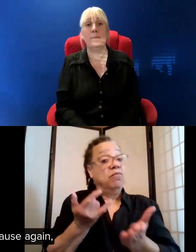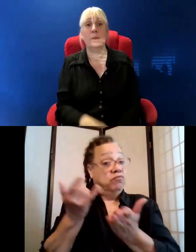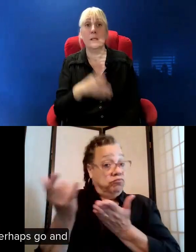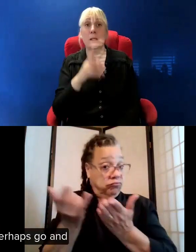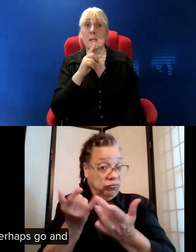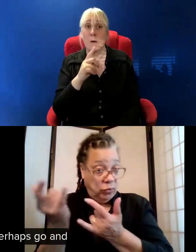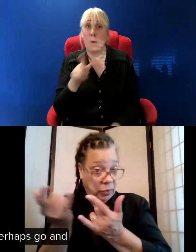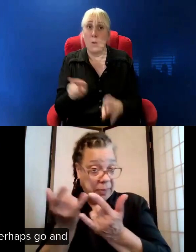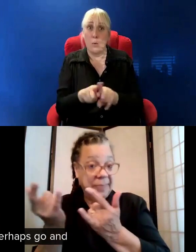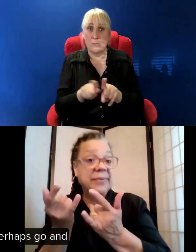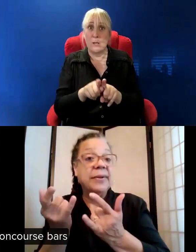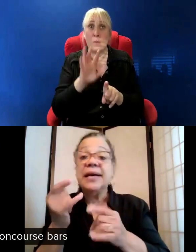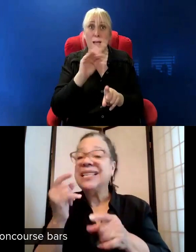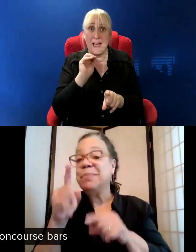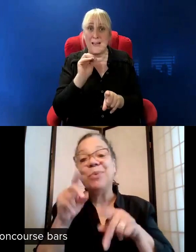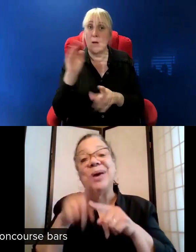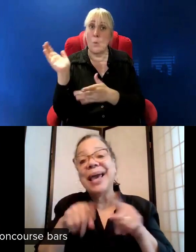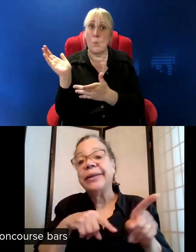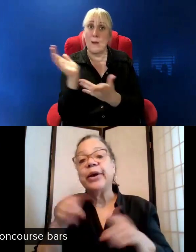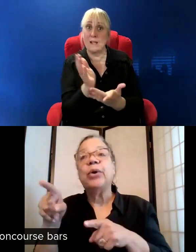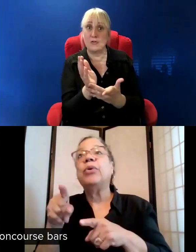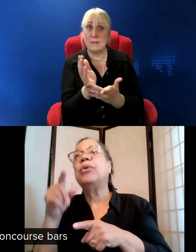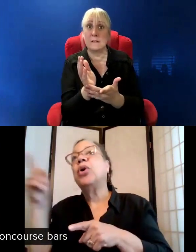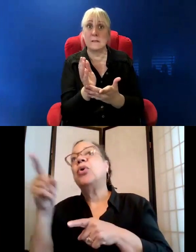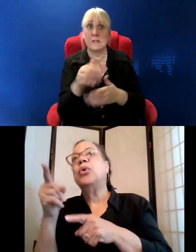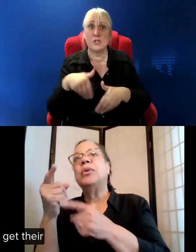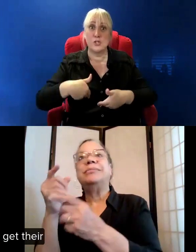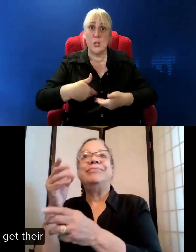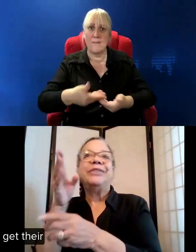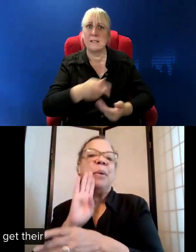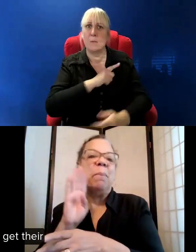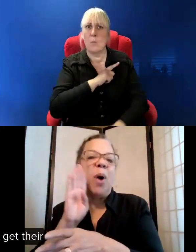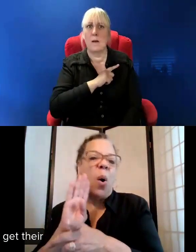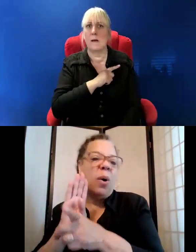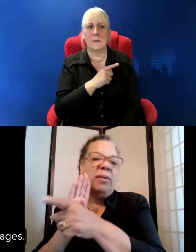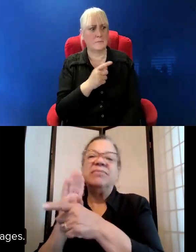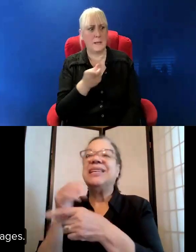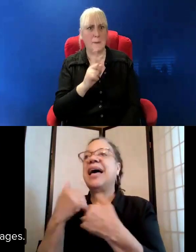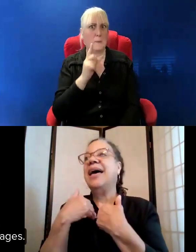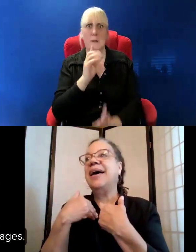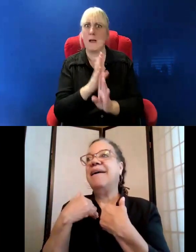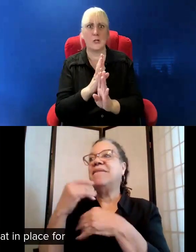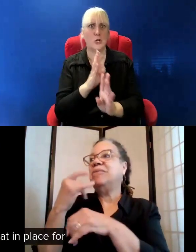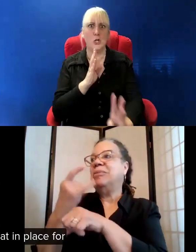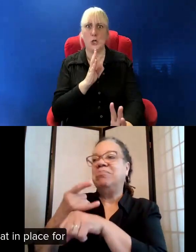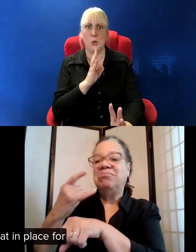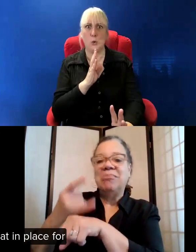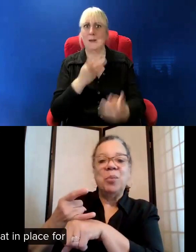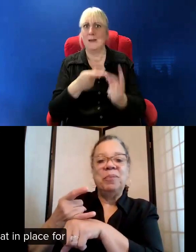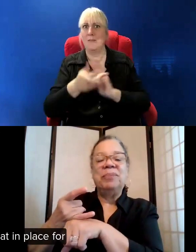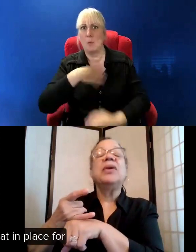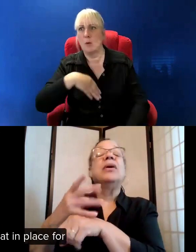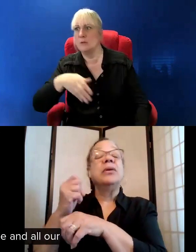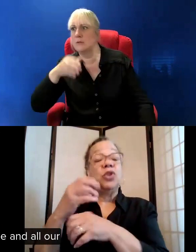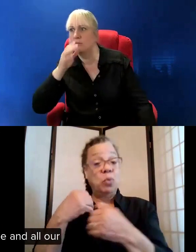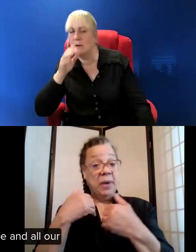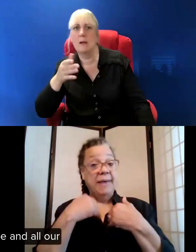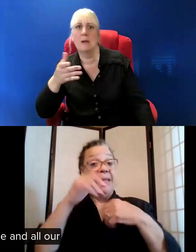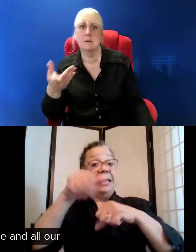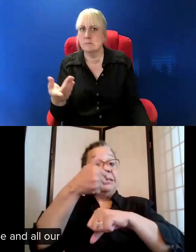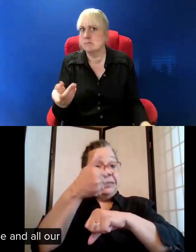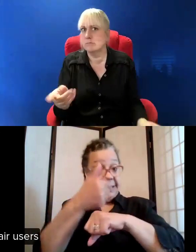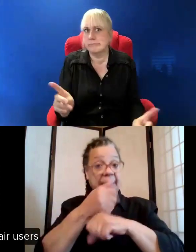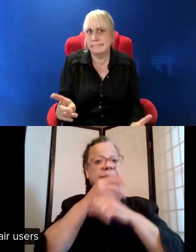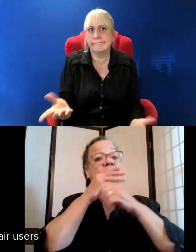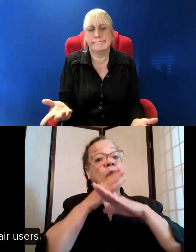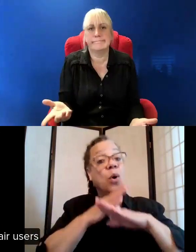because, again, people can't perhaps go and queue at the concourse bars to go and get their beverages. So we have that in place for our quiet zone